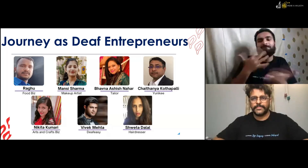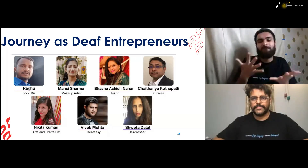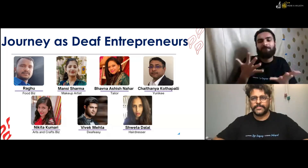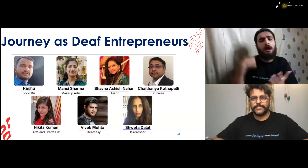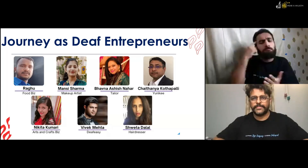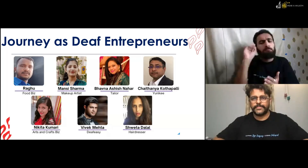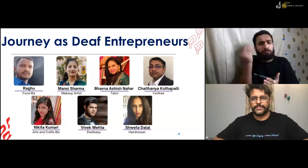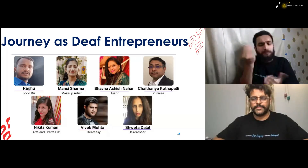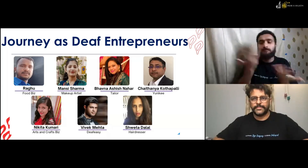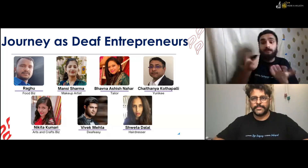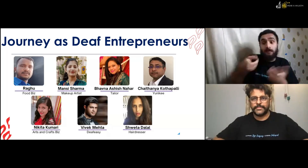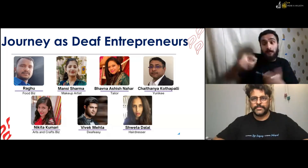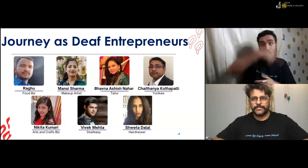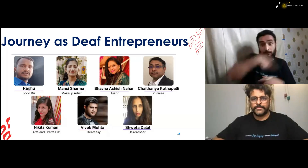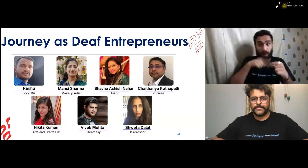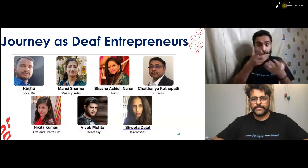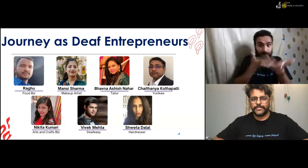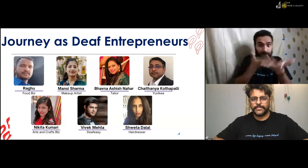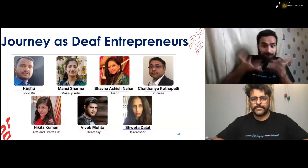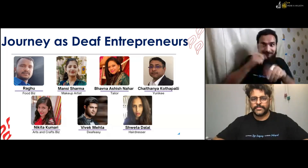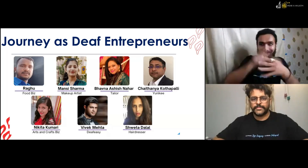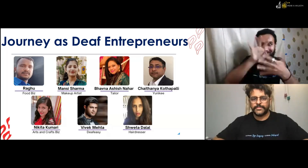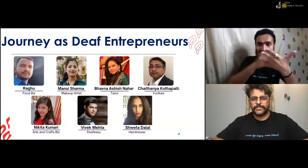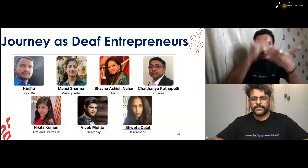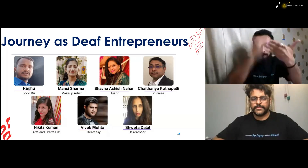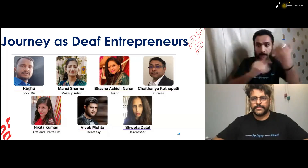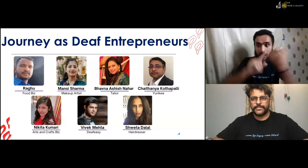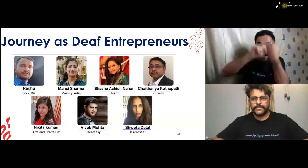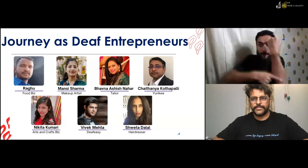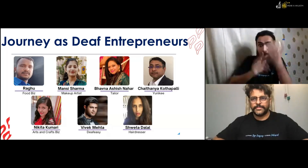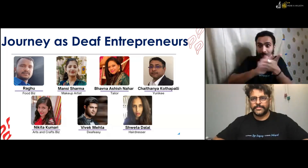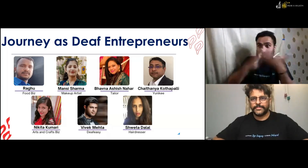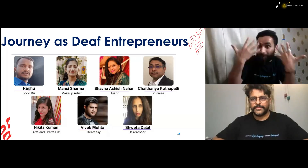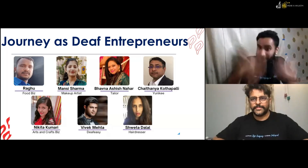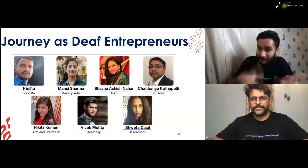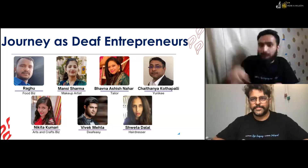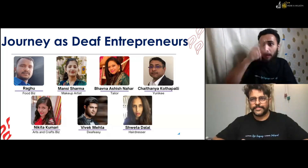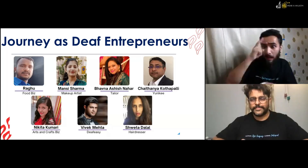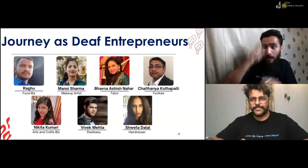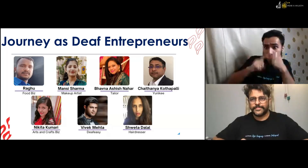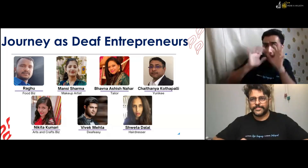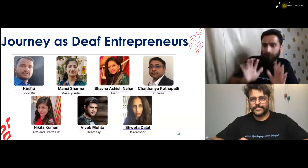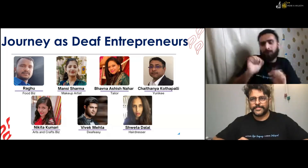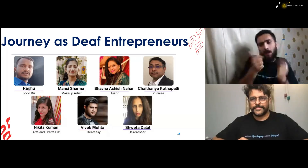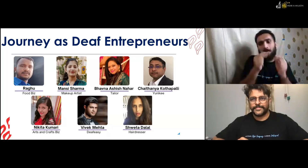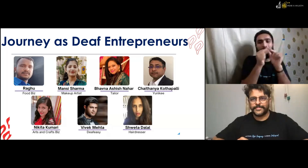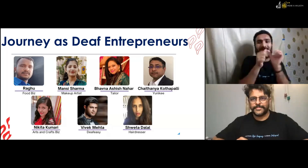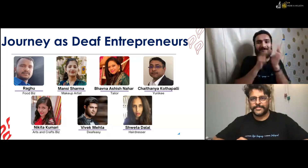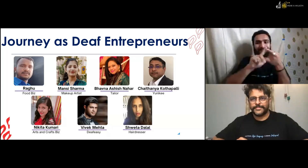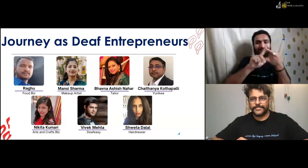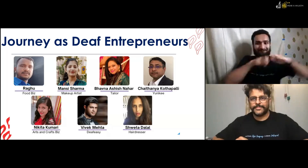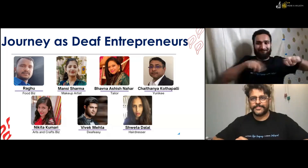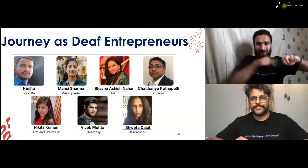for the panelists. I'm so sorry, we are short of time, so we won't be able to take that. But towards the end, if we have some time, we can ask the panelists